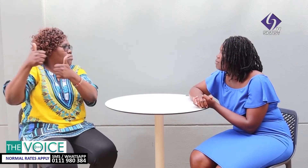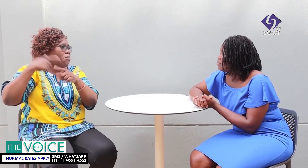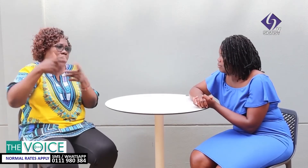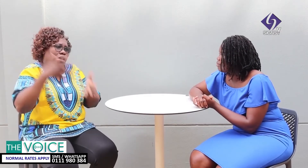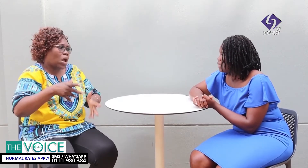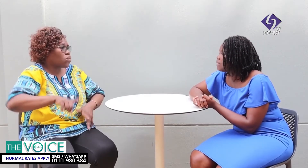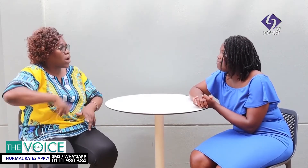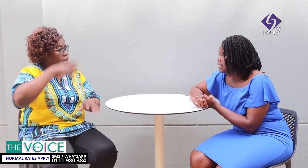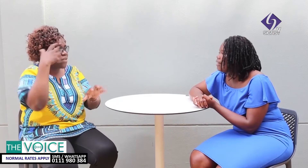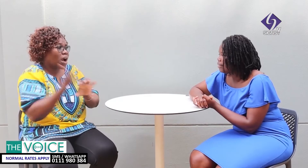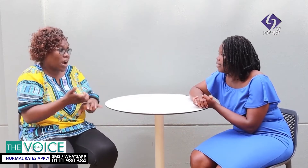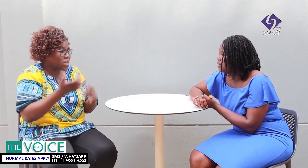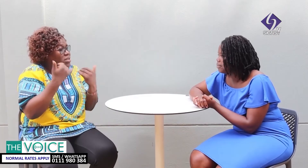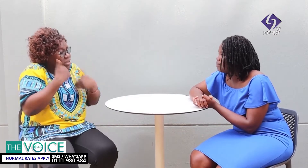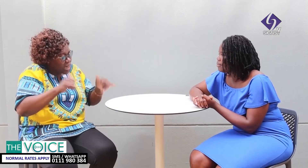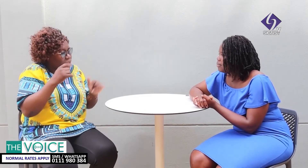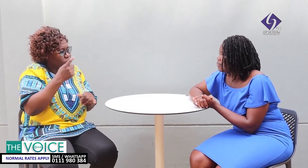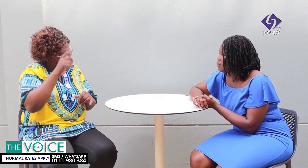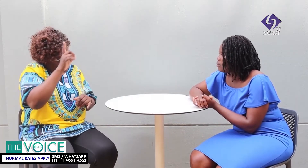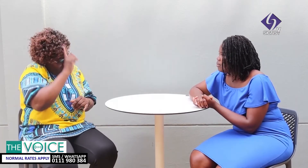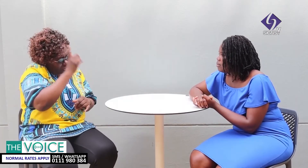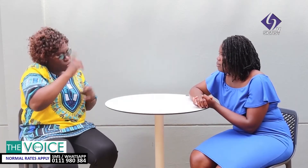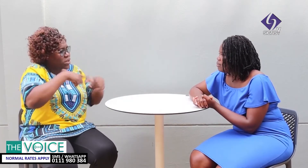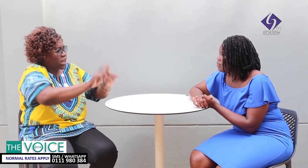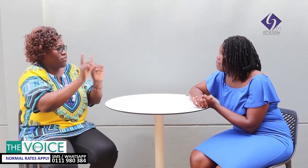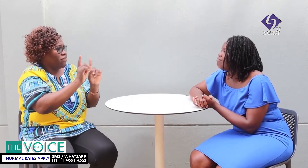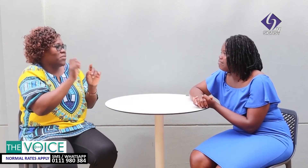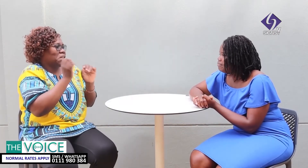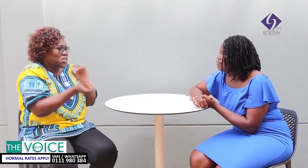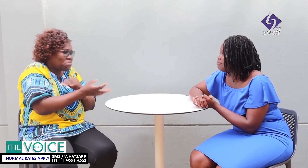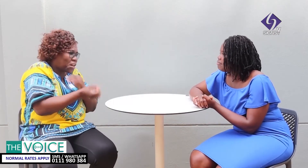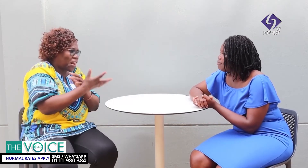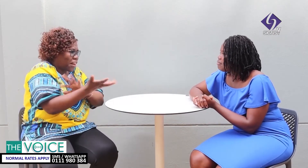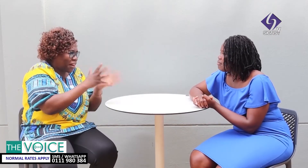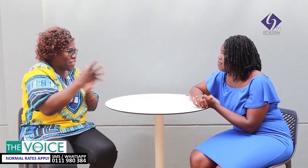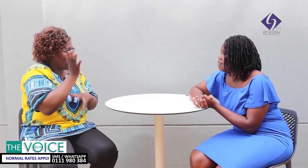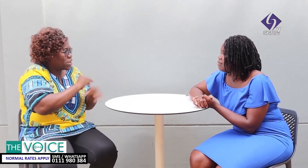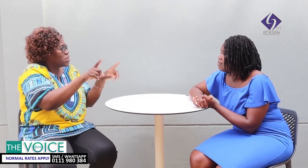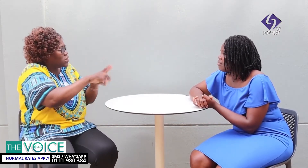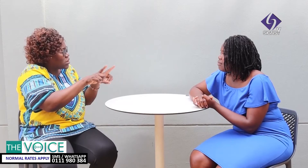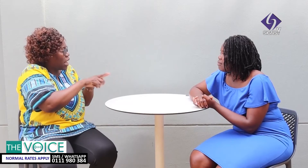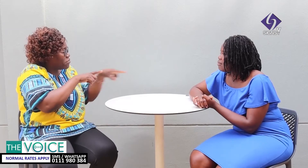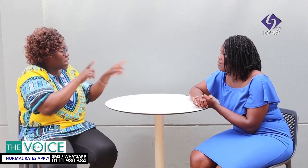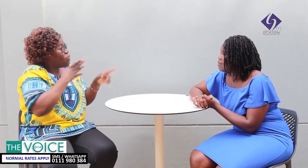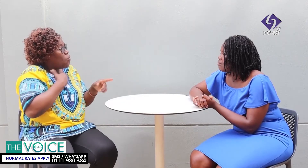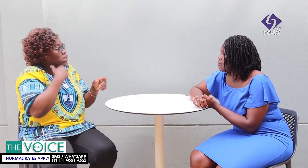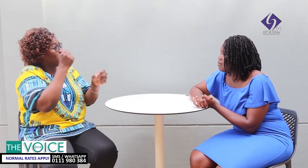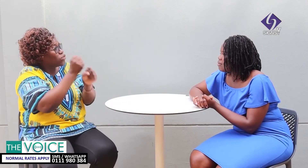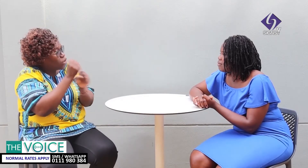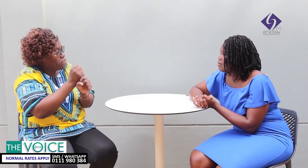Sometime you'll hear we understand at some age they'll be having some topics of relationship, but